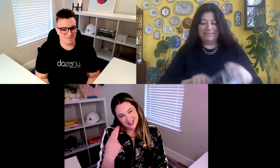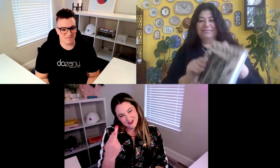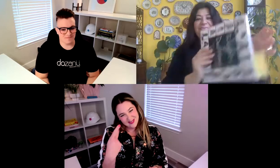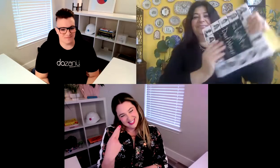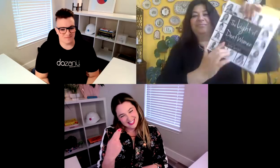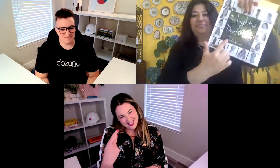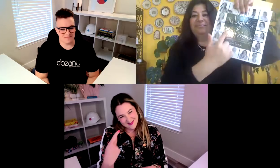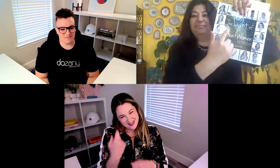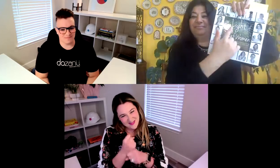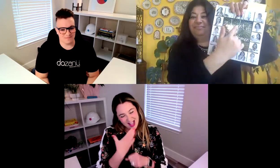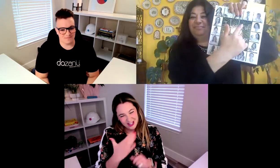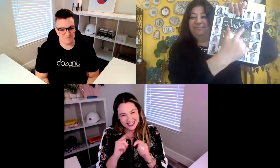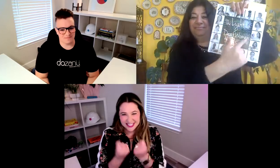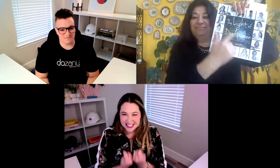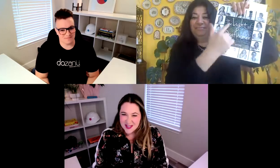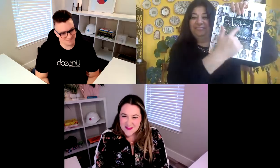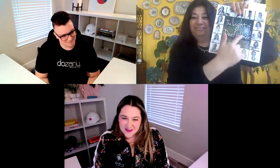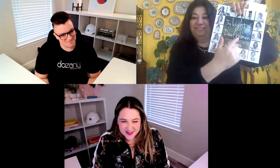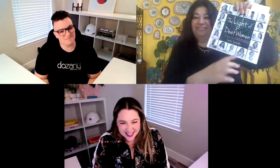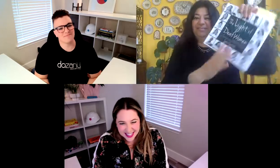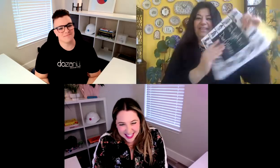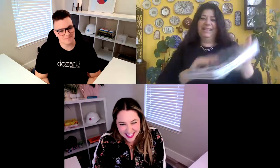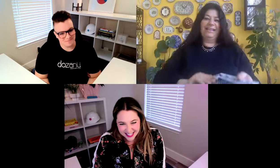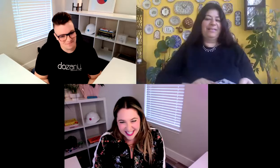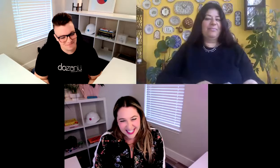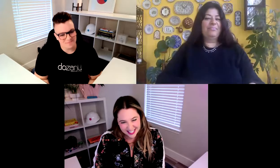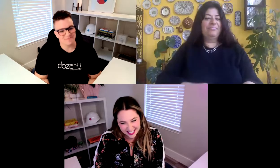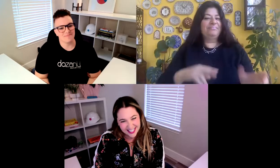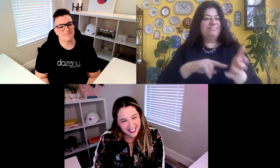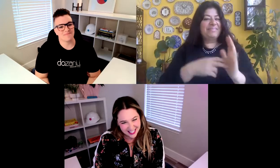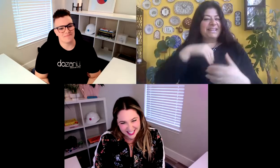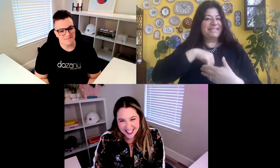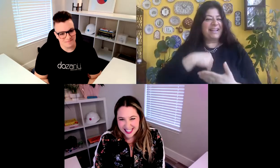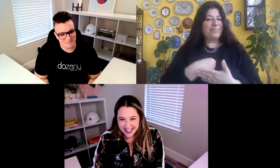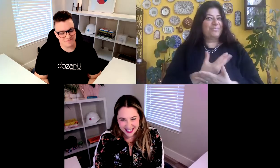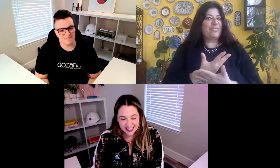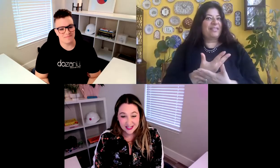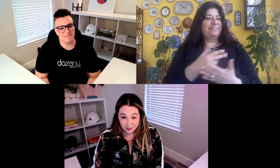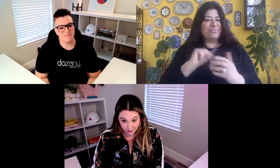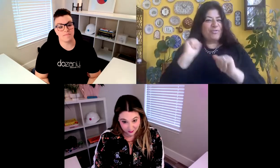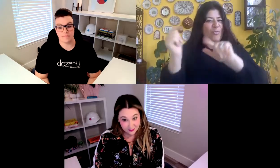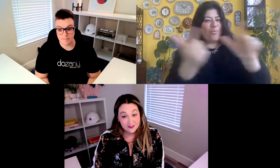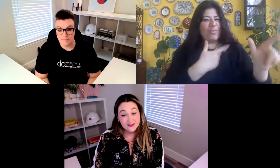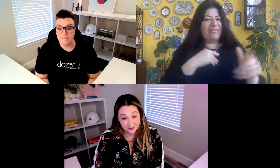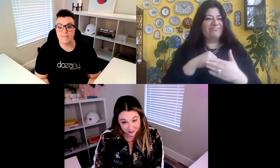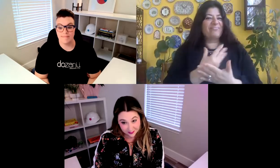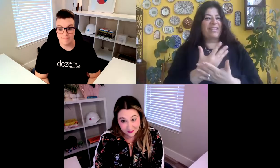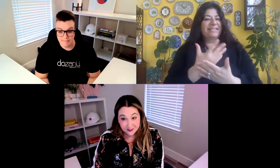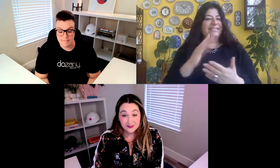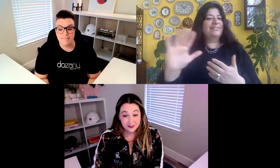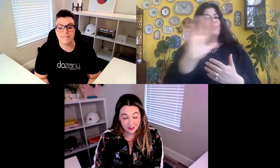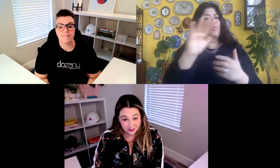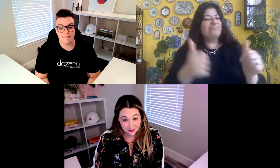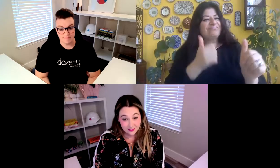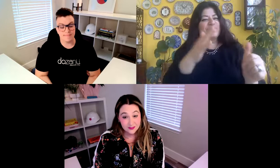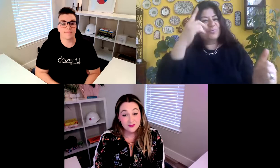felt that this was such a perfect embodiment and is so beautiful how she created the light backdrop behind the wording. And that's really signifying